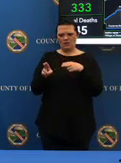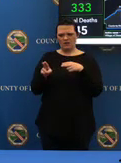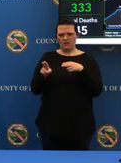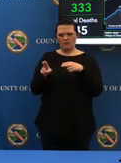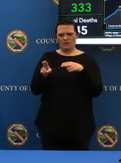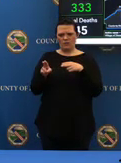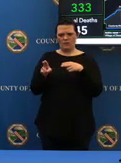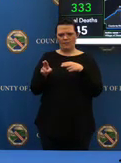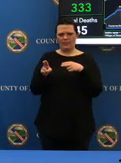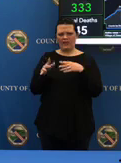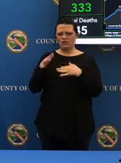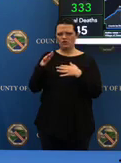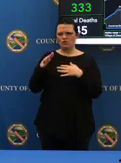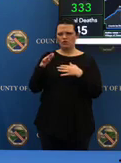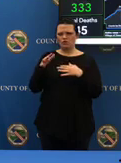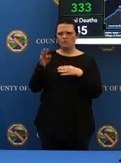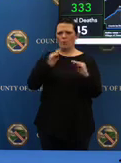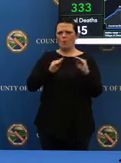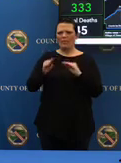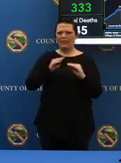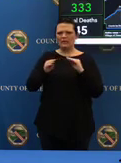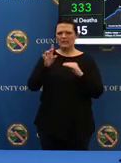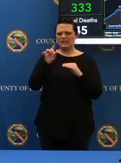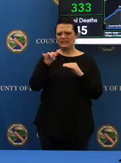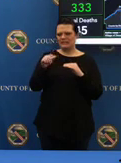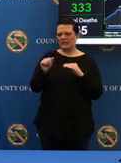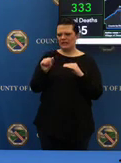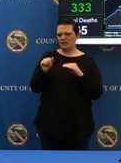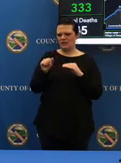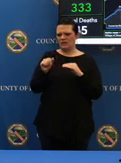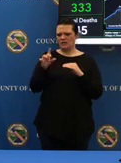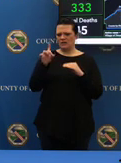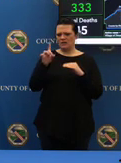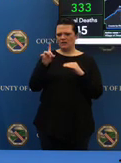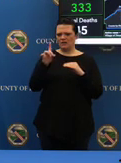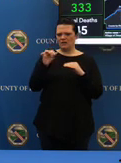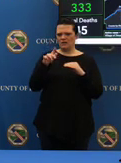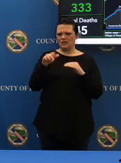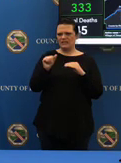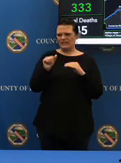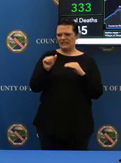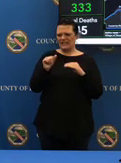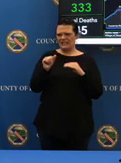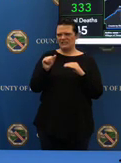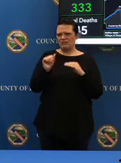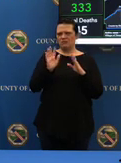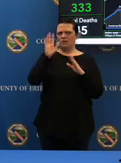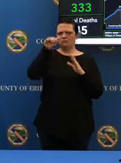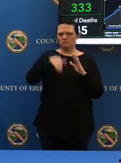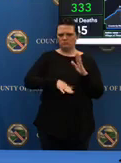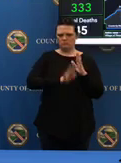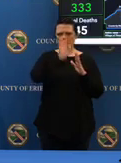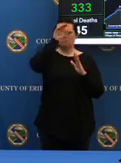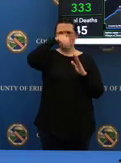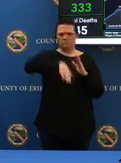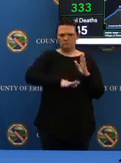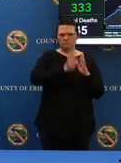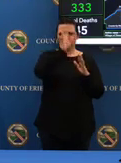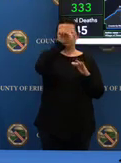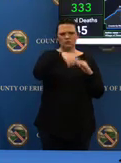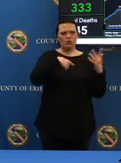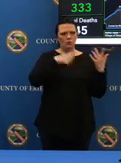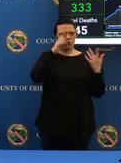mobility data from Unicast. It seems that our data in Erie County kind of fluctuates heavily from day to day when you would expect it to